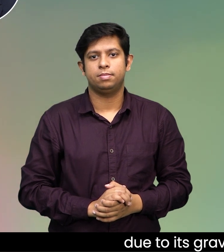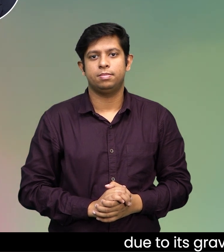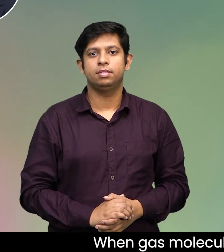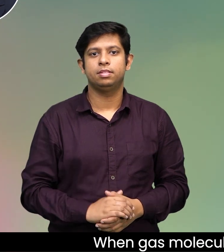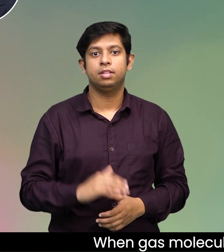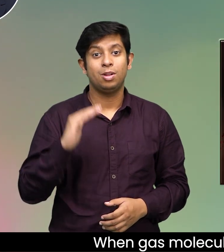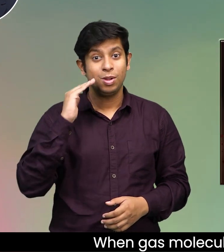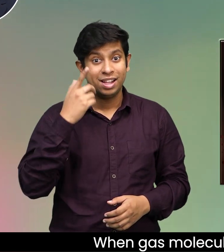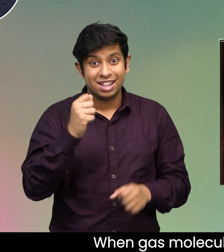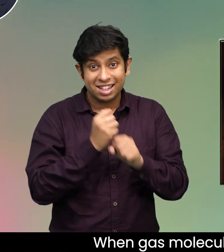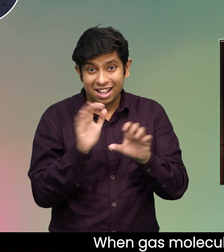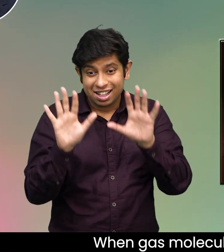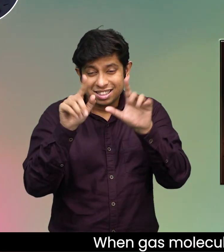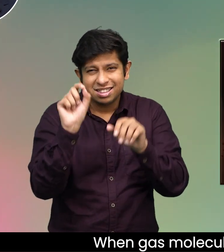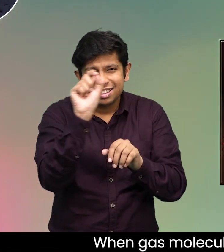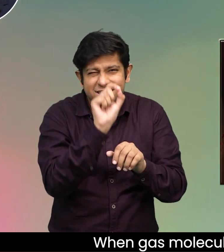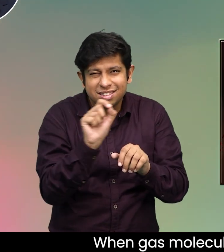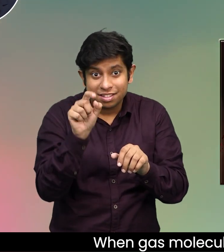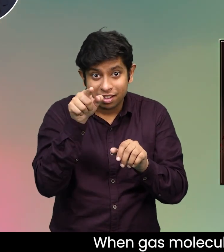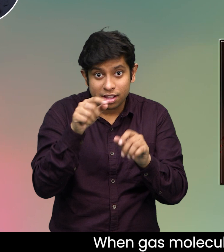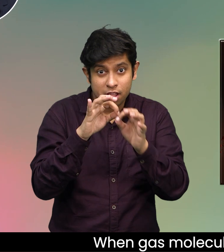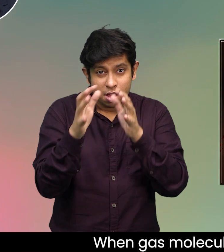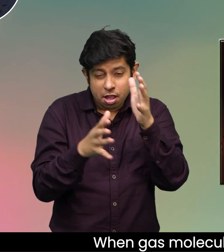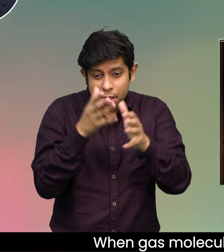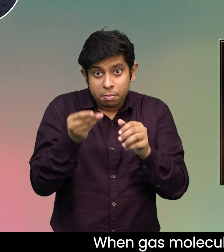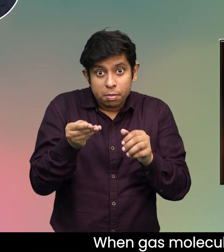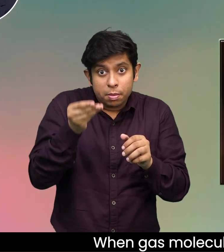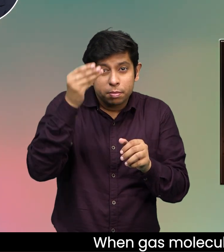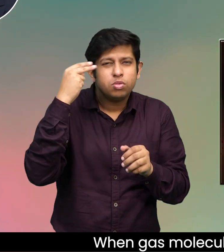pull. When gas molecules are heated up